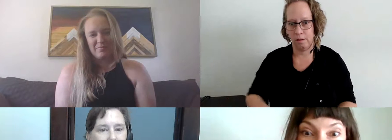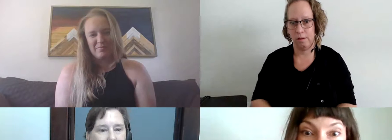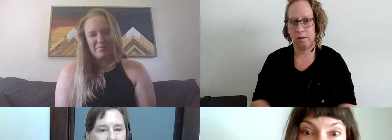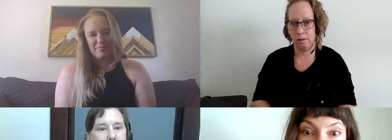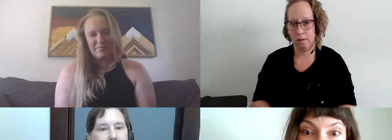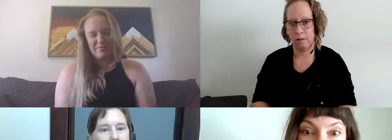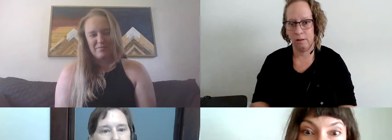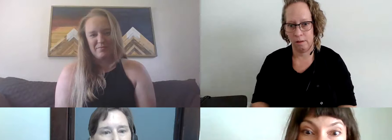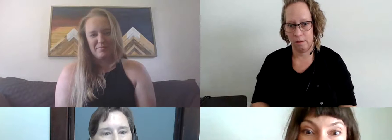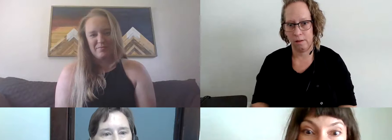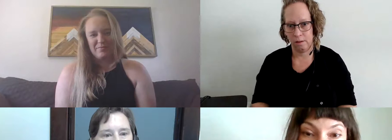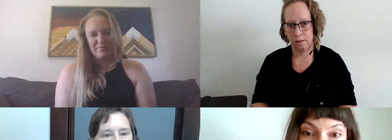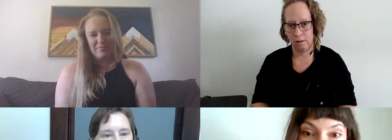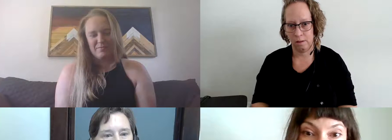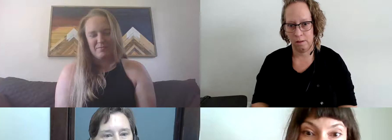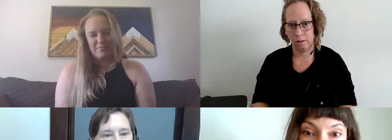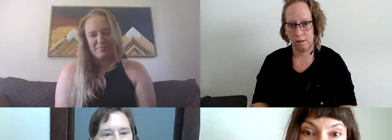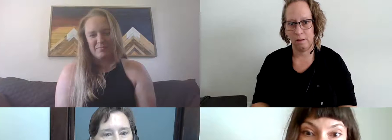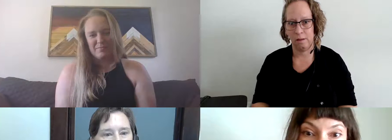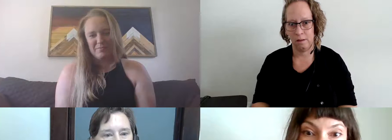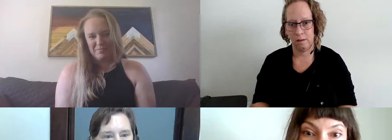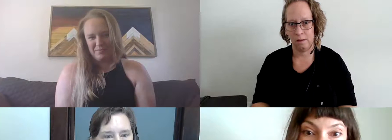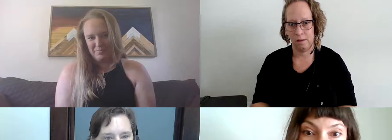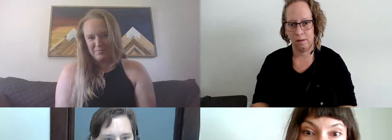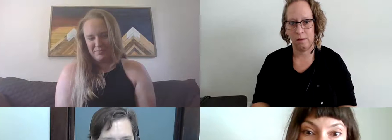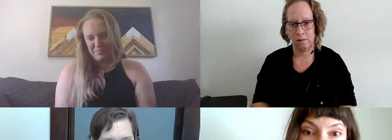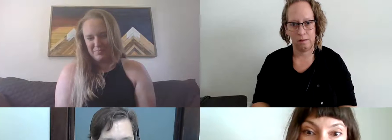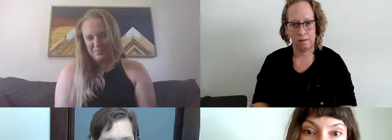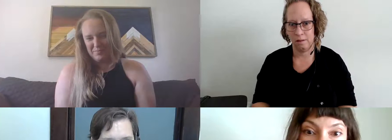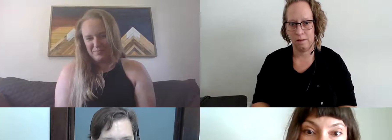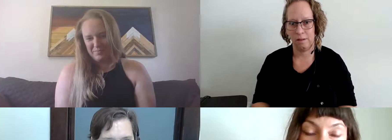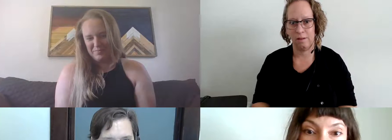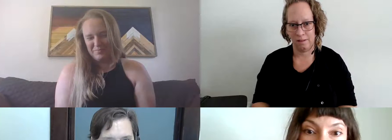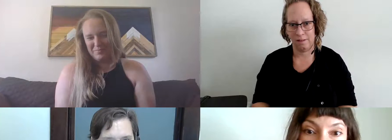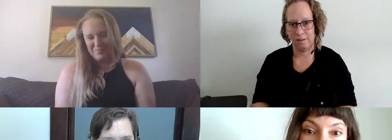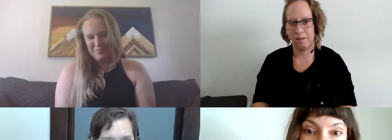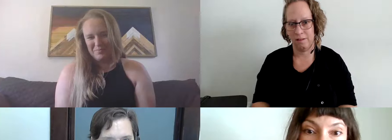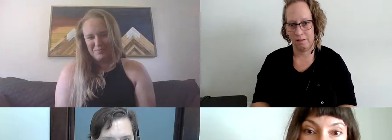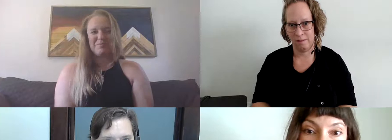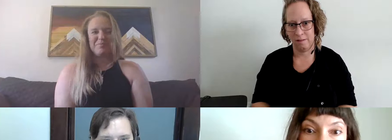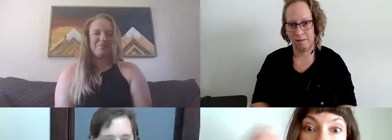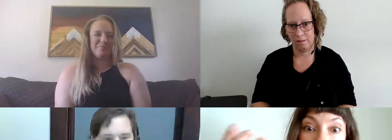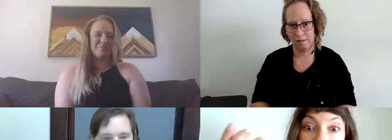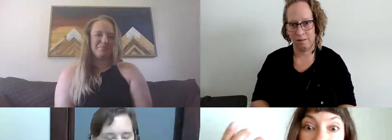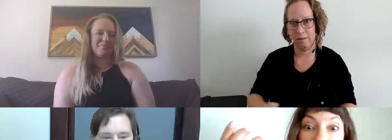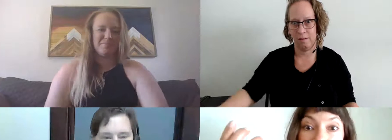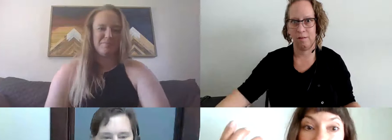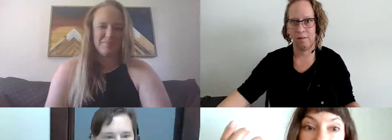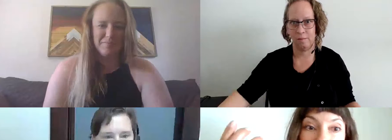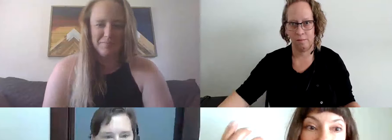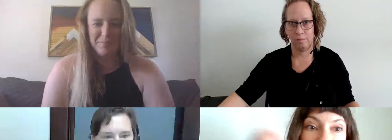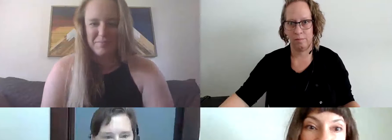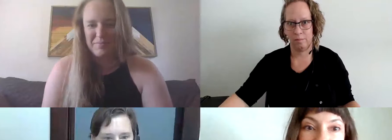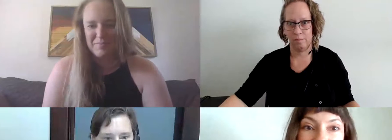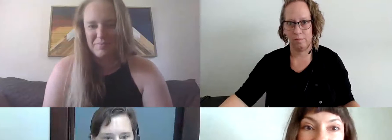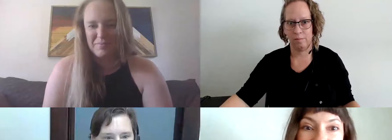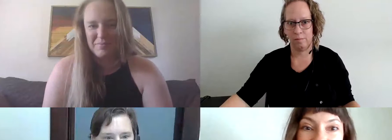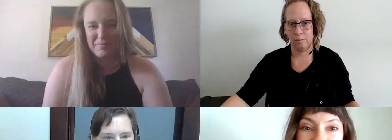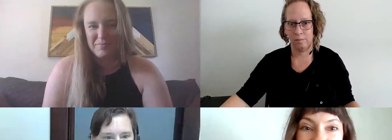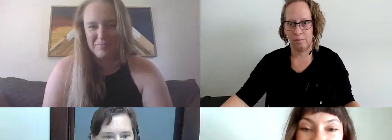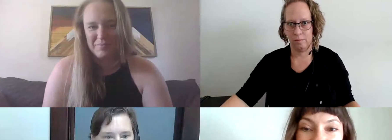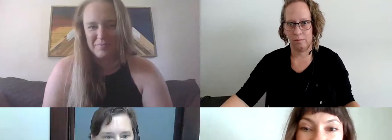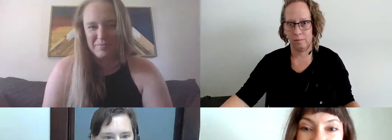This is Kirsten. I'm doing together mode. All I can see though is one